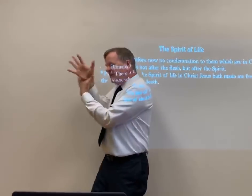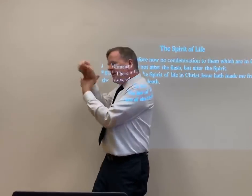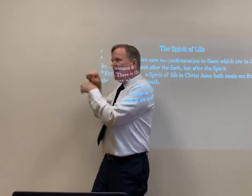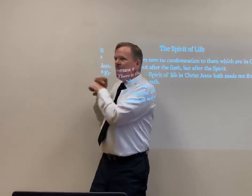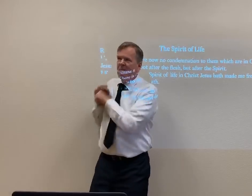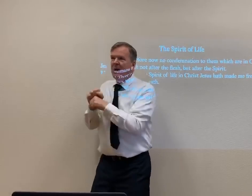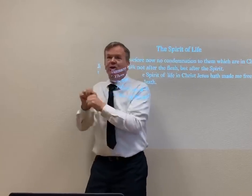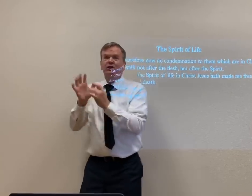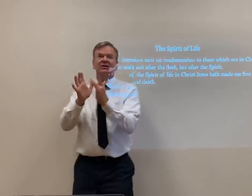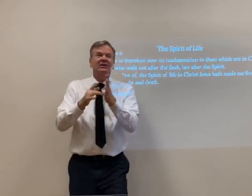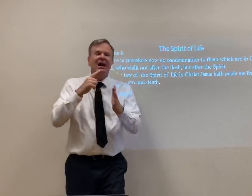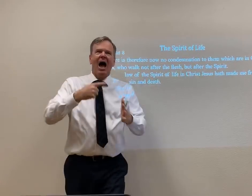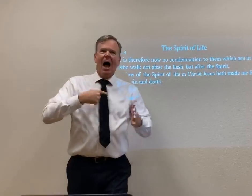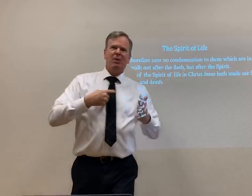the spirit of life.